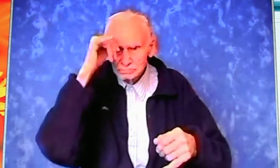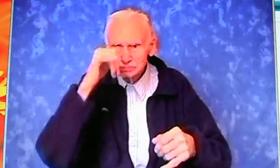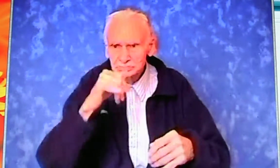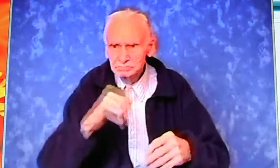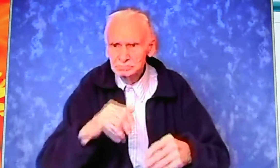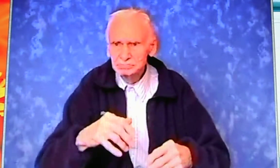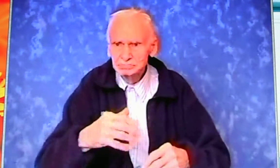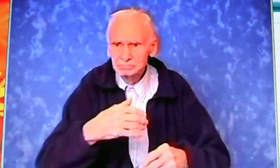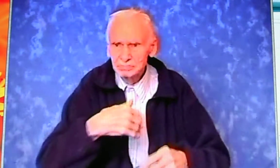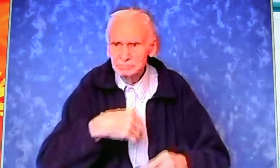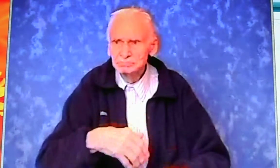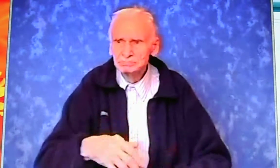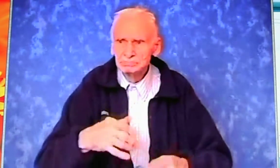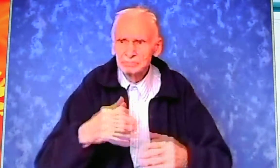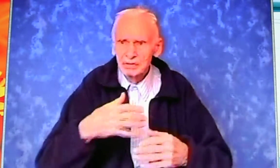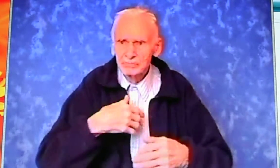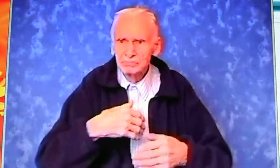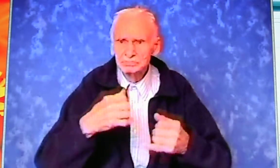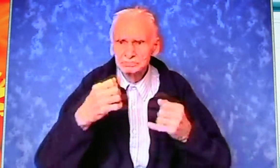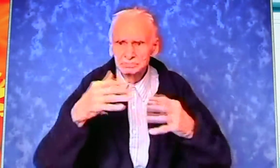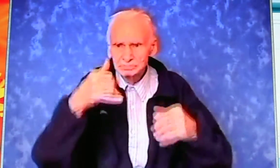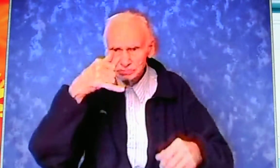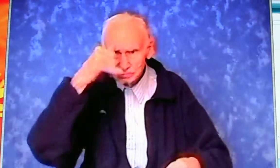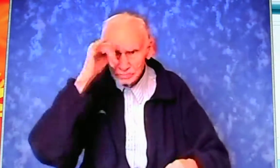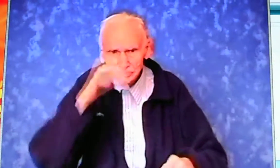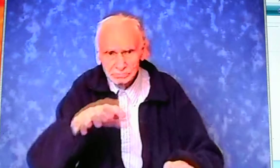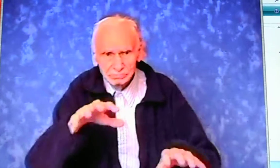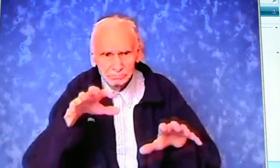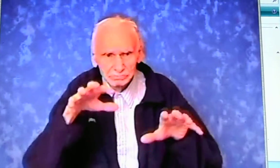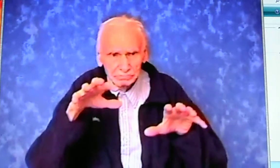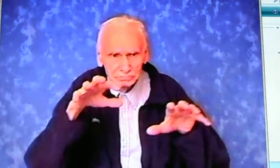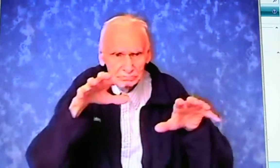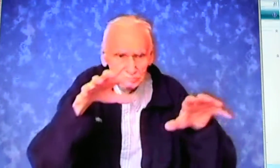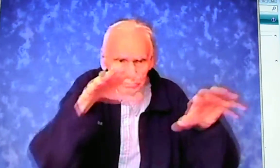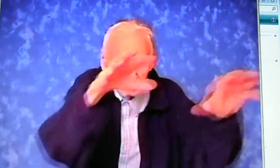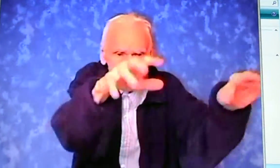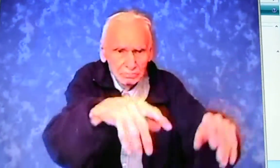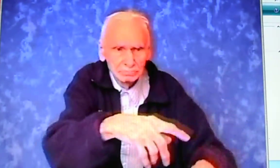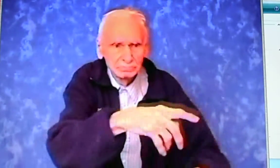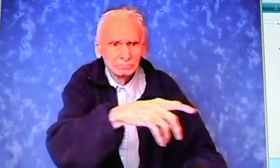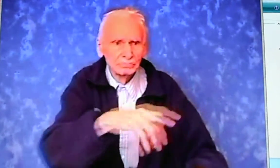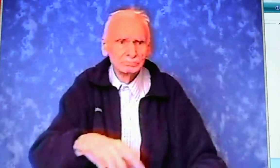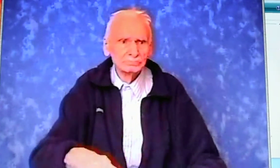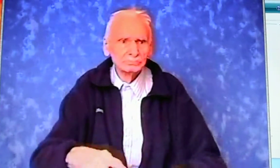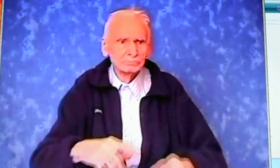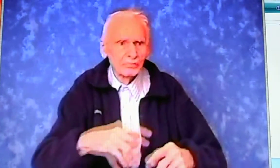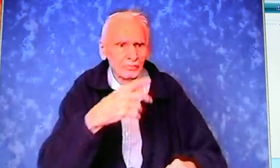And my brother lived on a cattle ranch, a cattle farm, and he had many, many cattle.